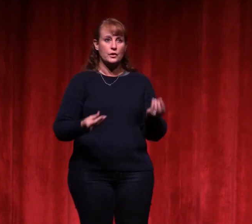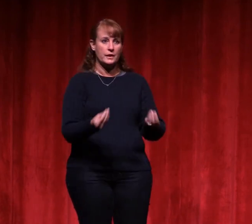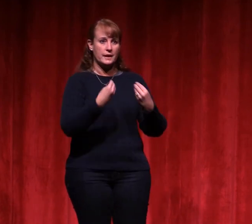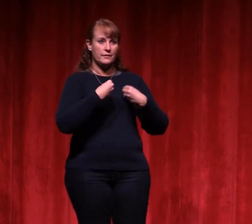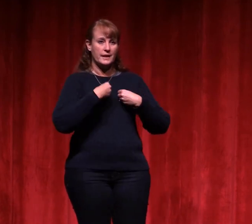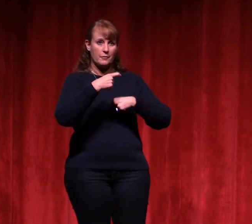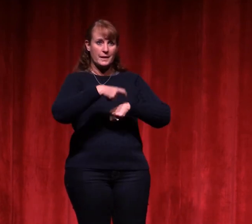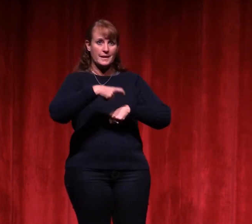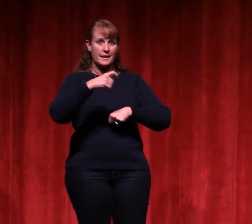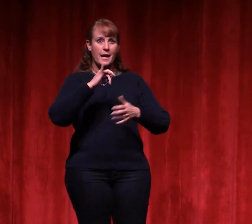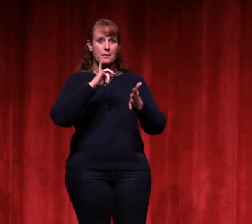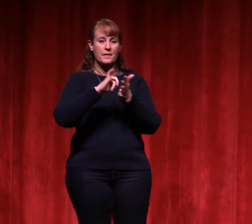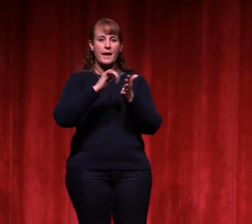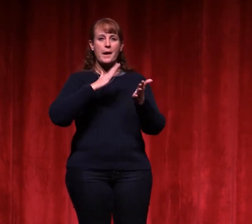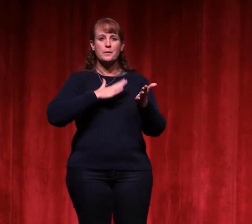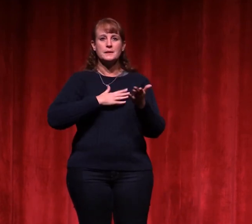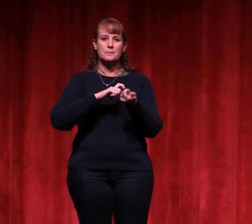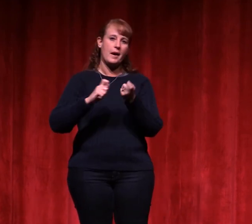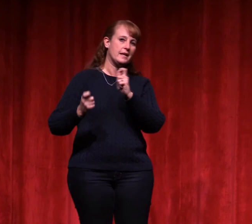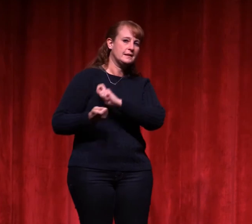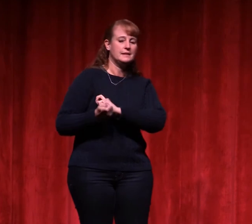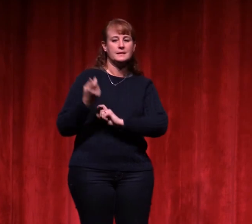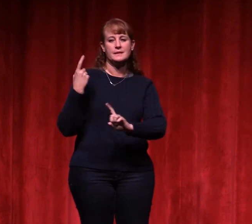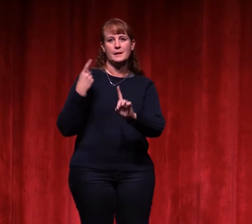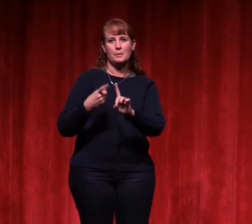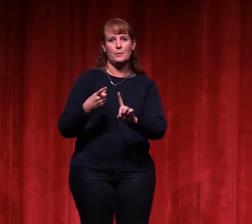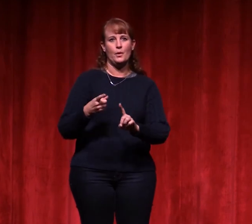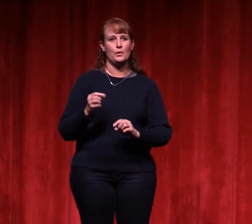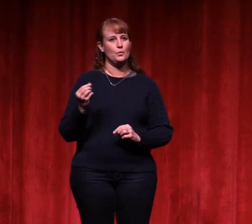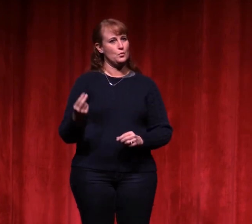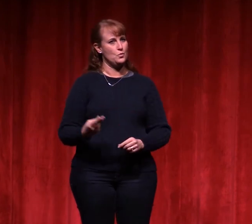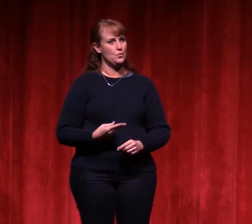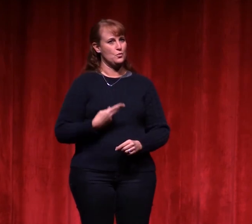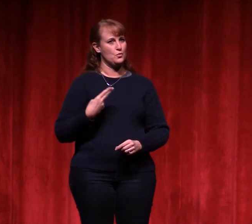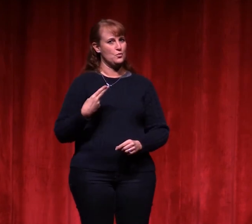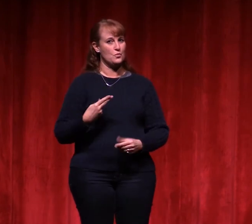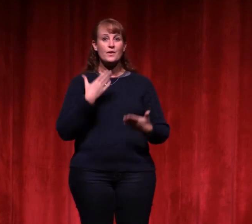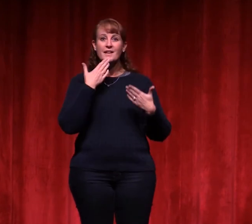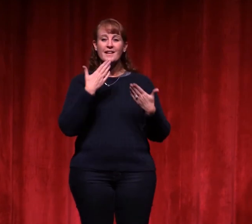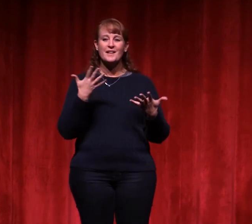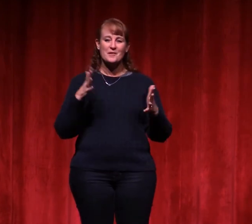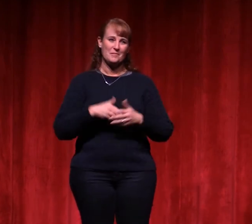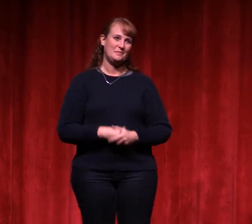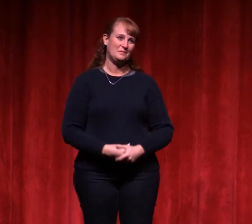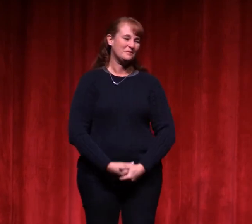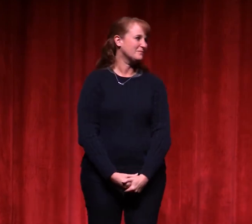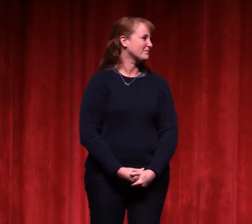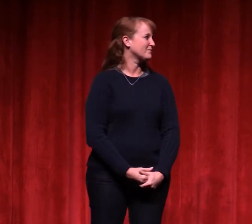the time, that was my tipping point. Thanks, guys.